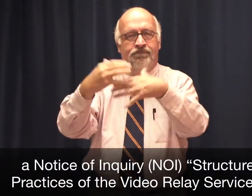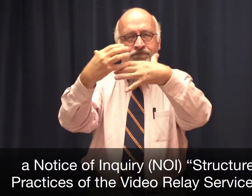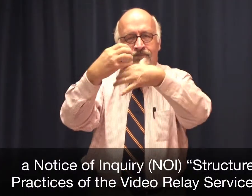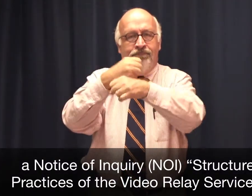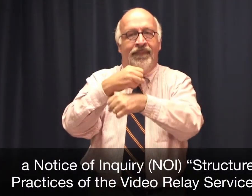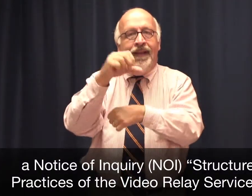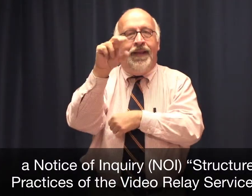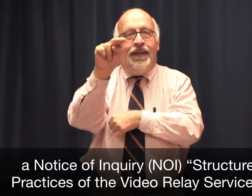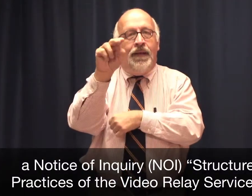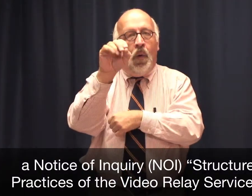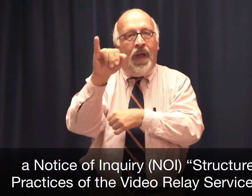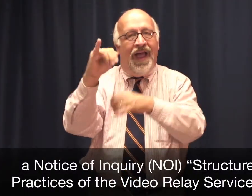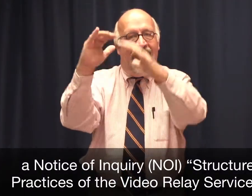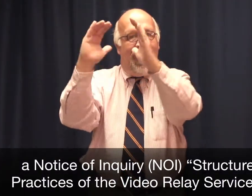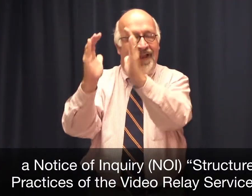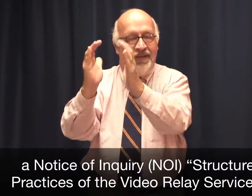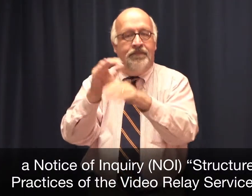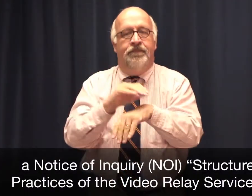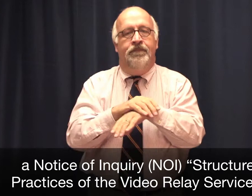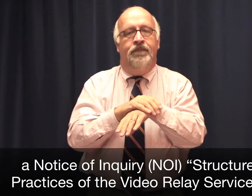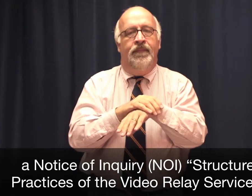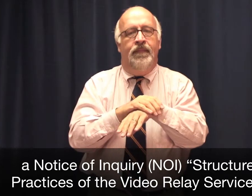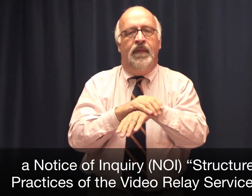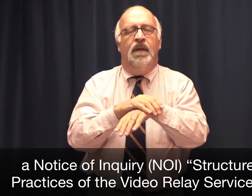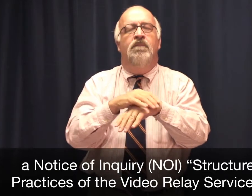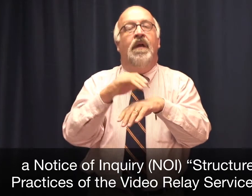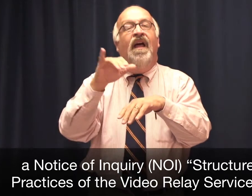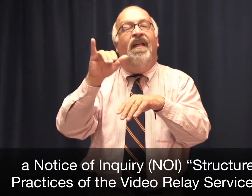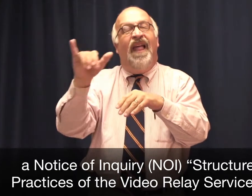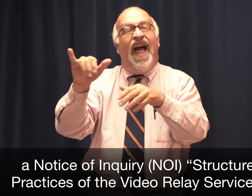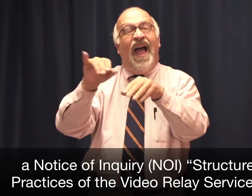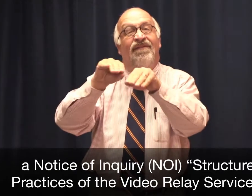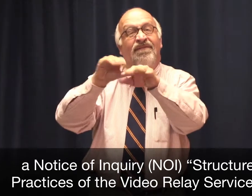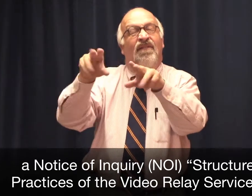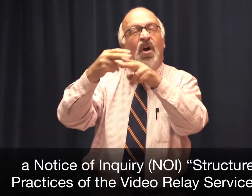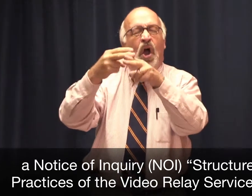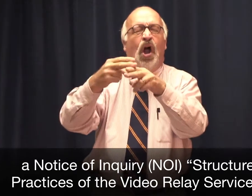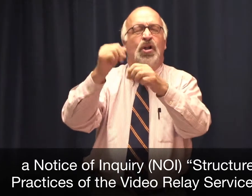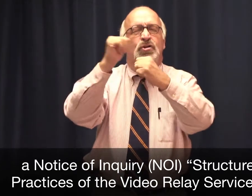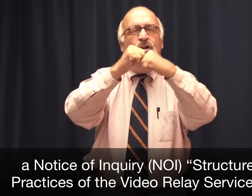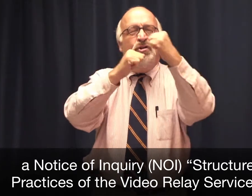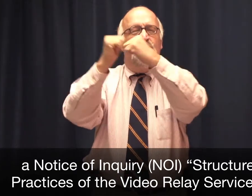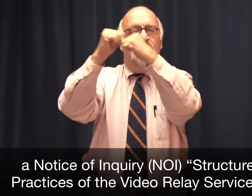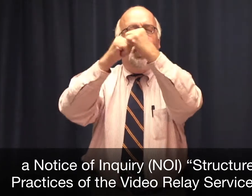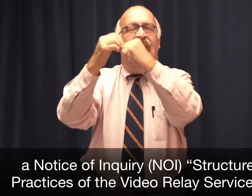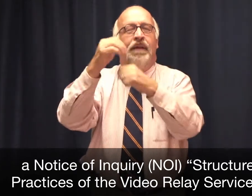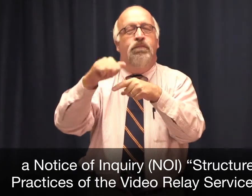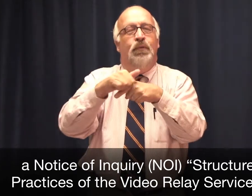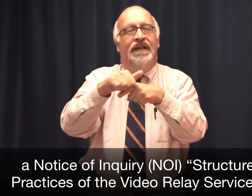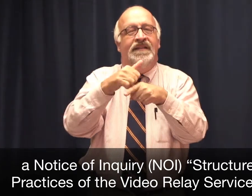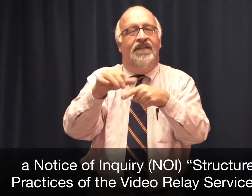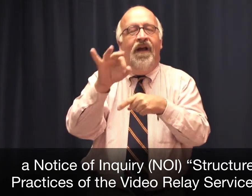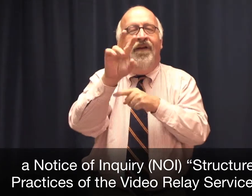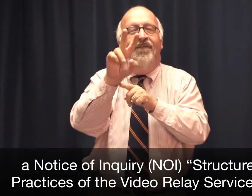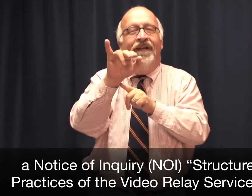Inquiry, an NOI, called Structure and Practices of the Video Relay Service,